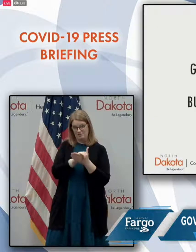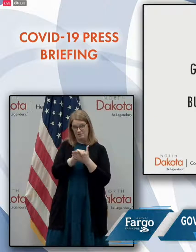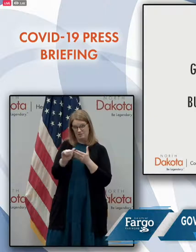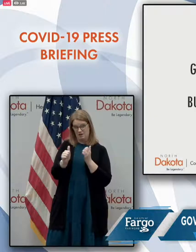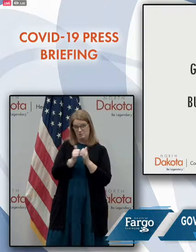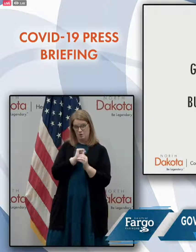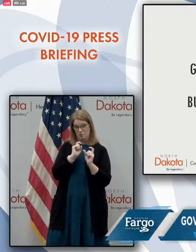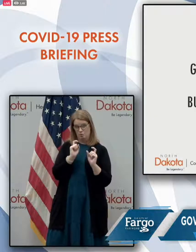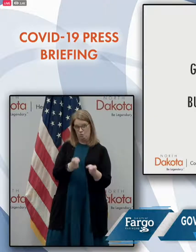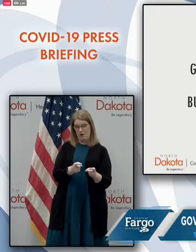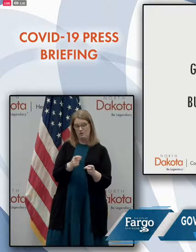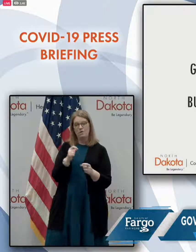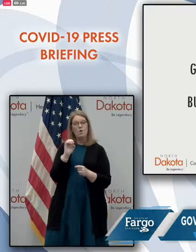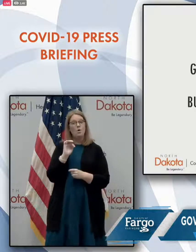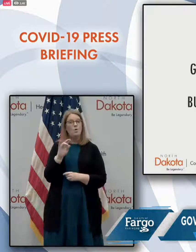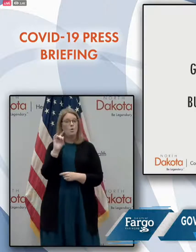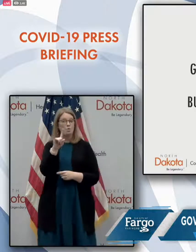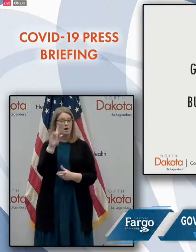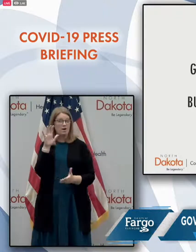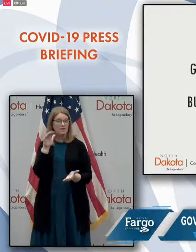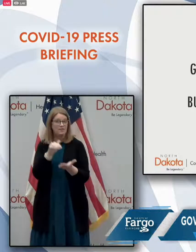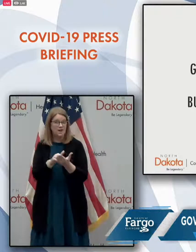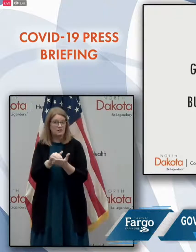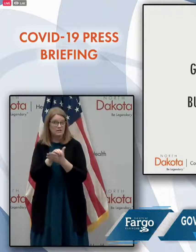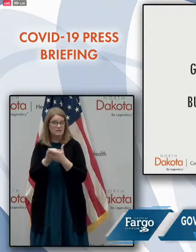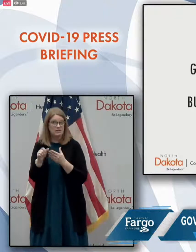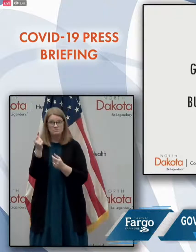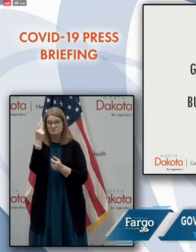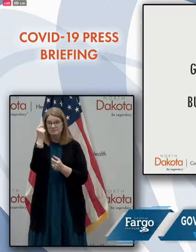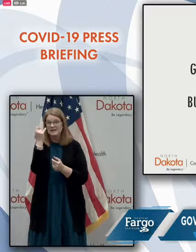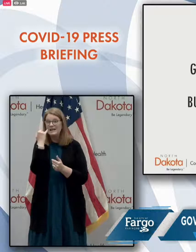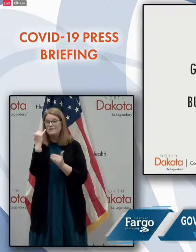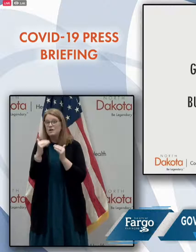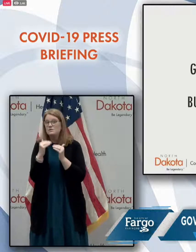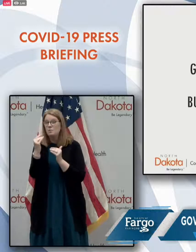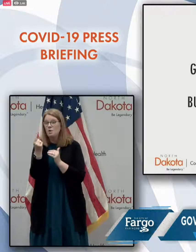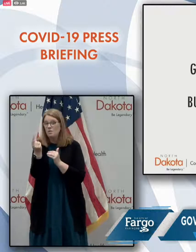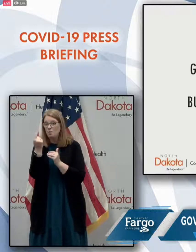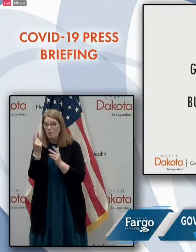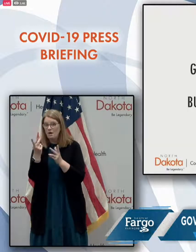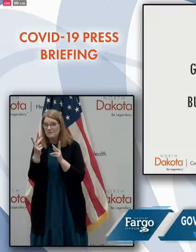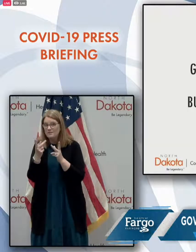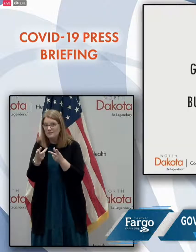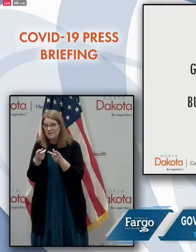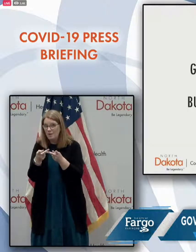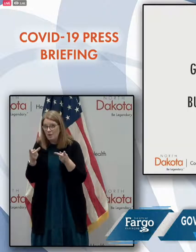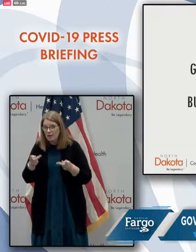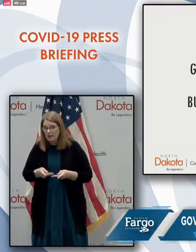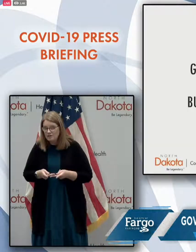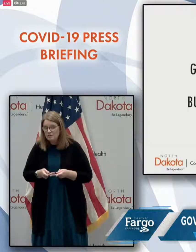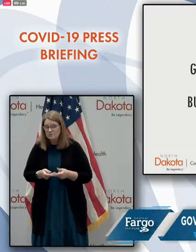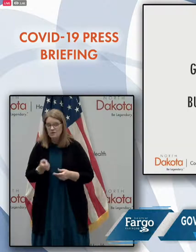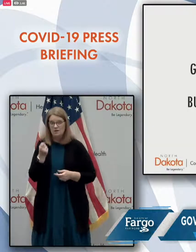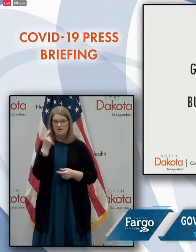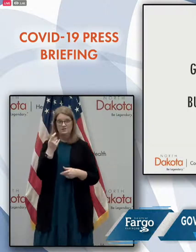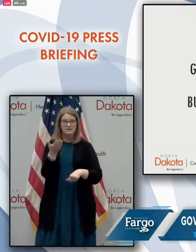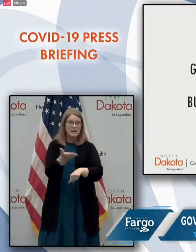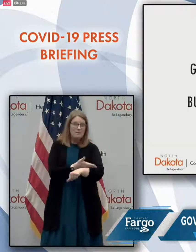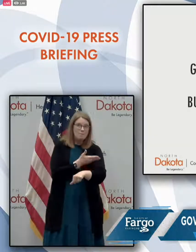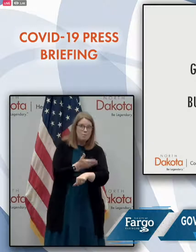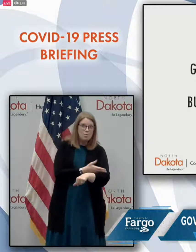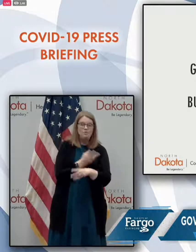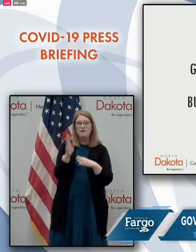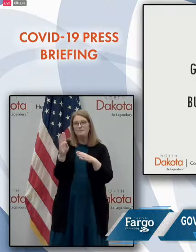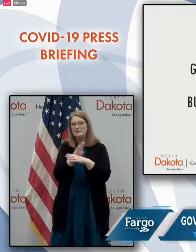grant, or $100,000 where there is more than one physical location, to make improvements in facilities, business systems,